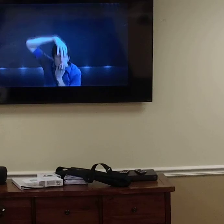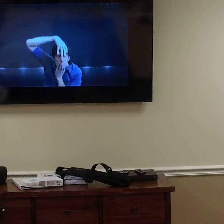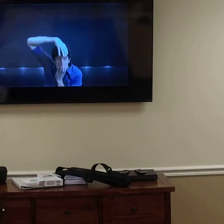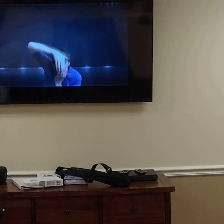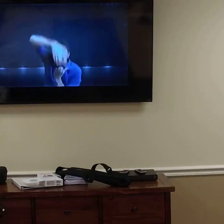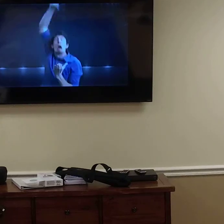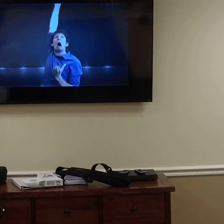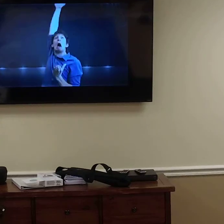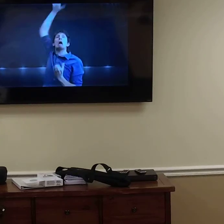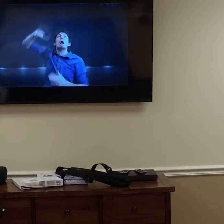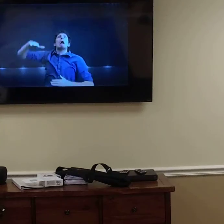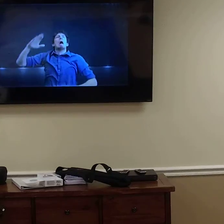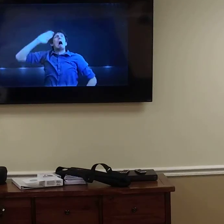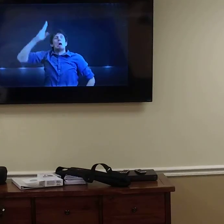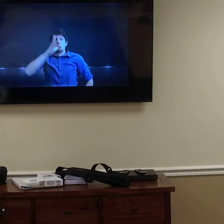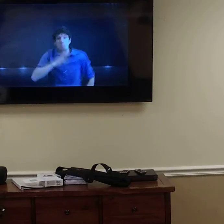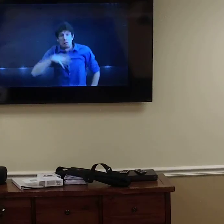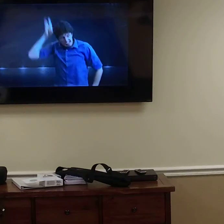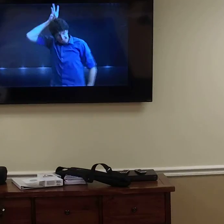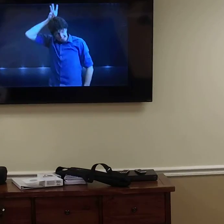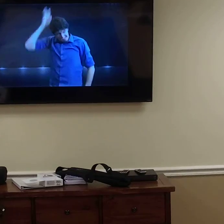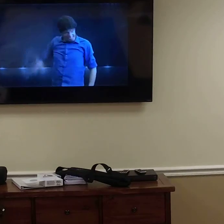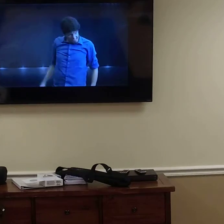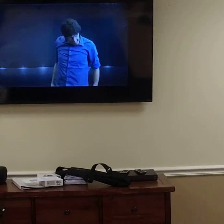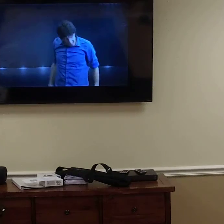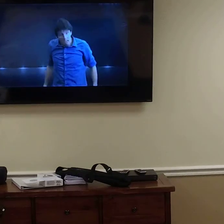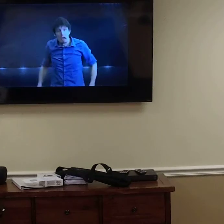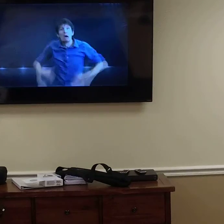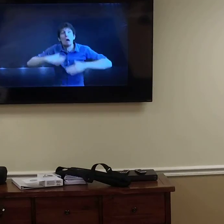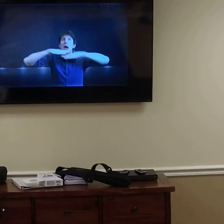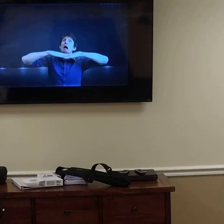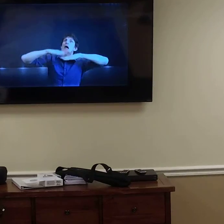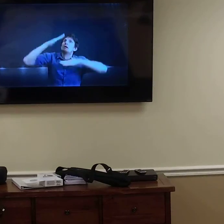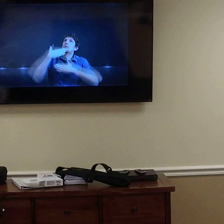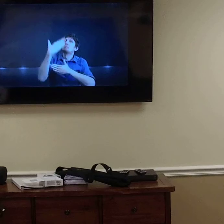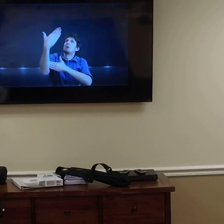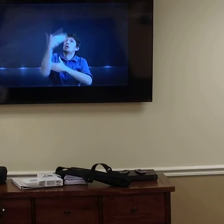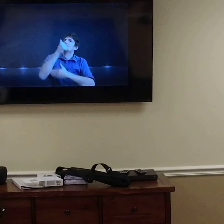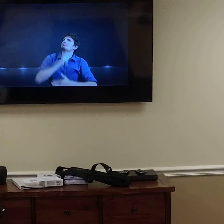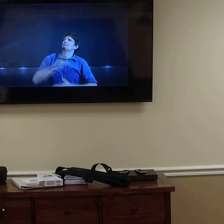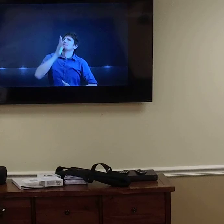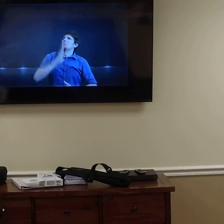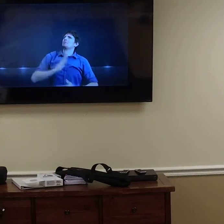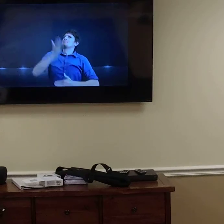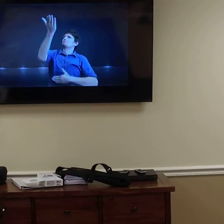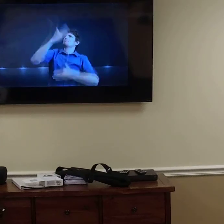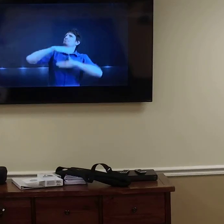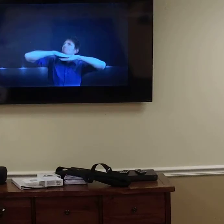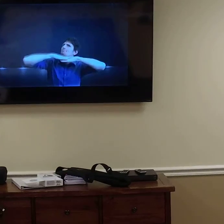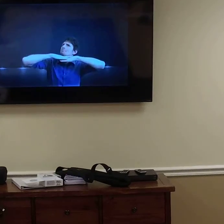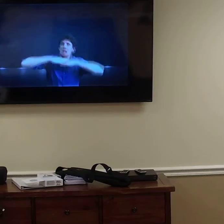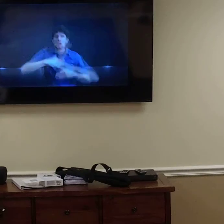Gets picked up again, carton gets opened up. "Hello, woman," there's the hair. So, "Oh, good morning, I'm sorry, lady."